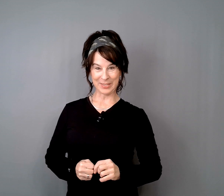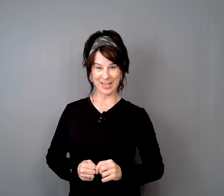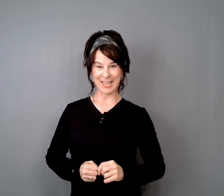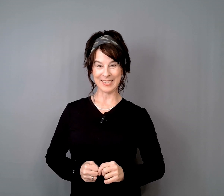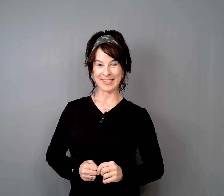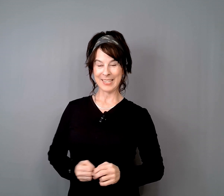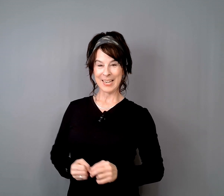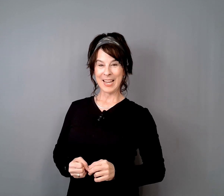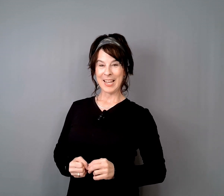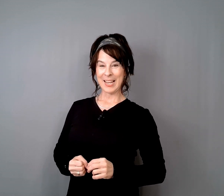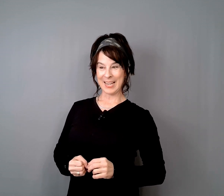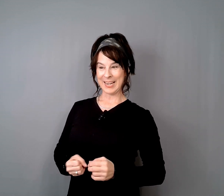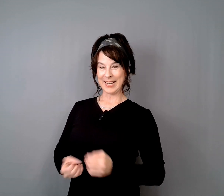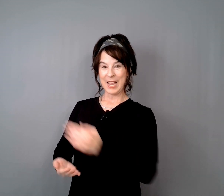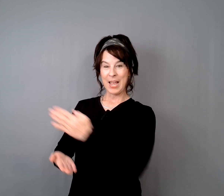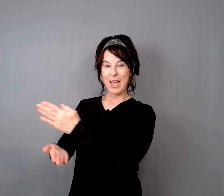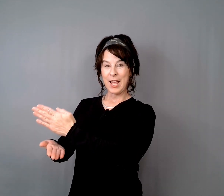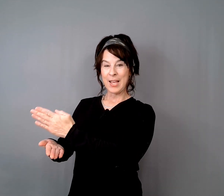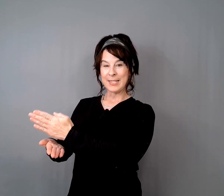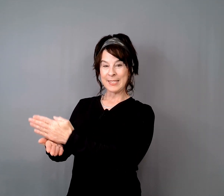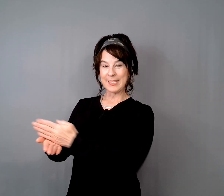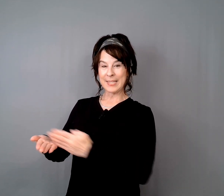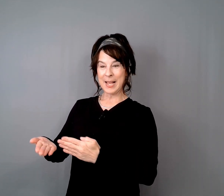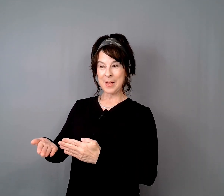that line. Some